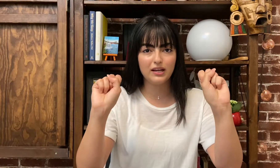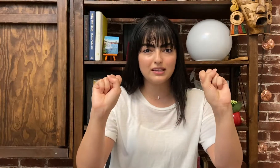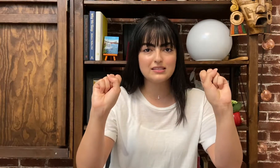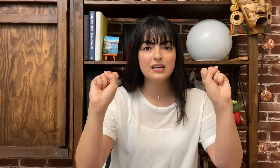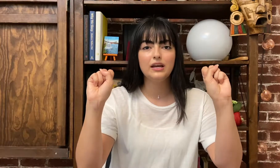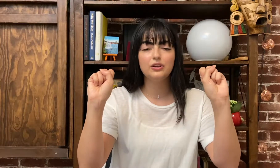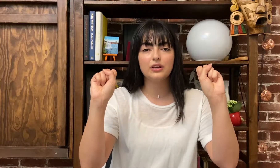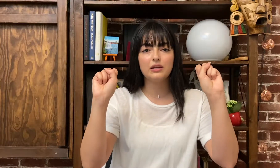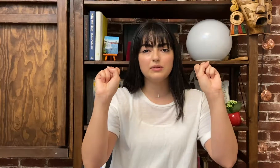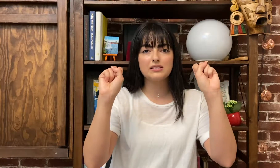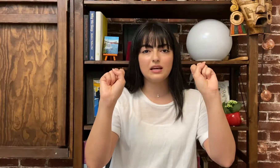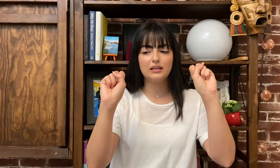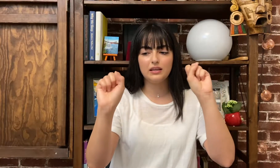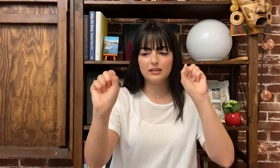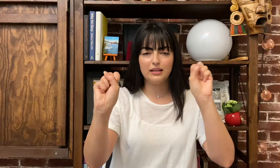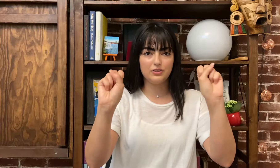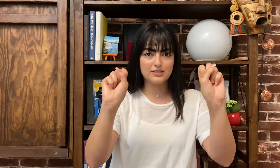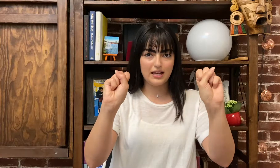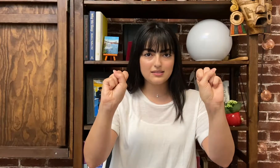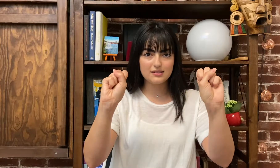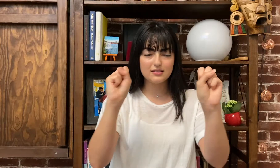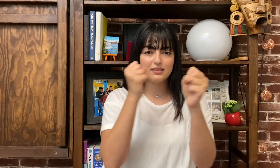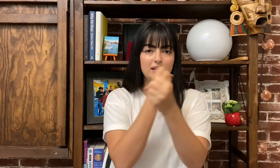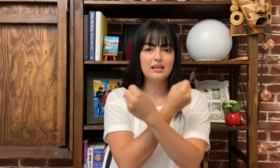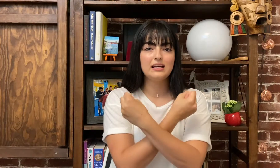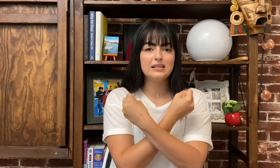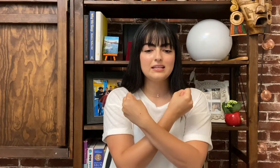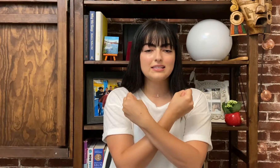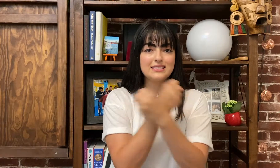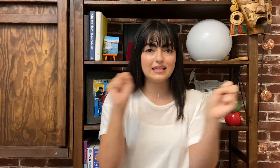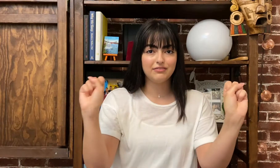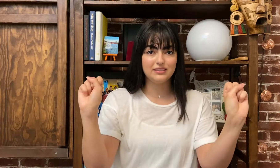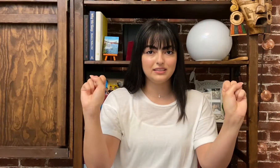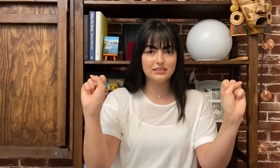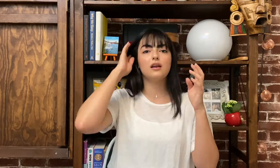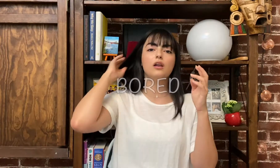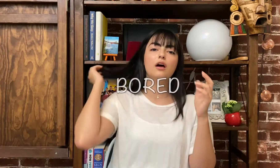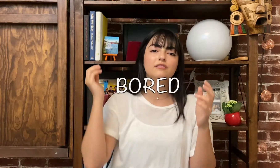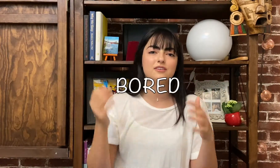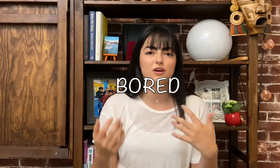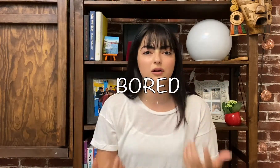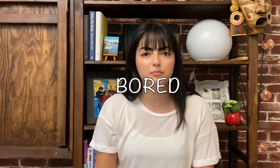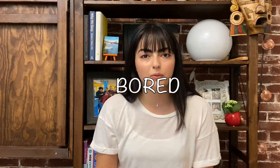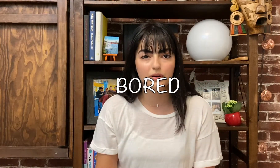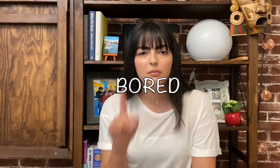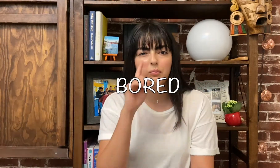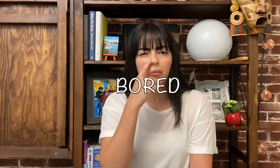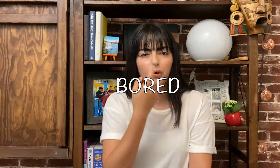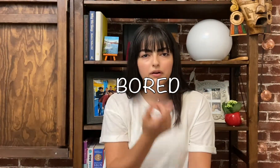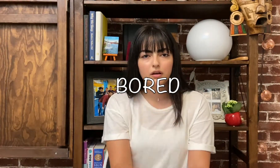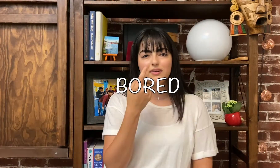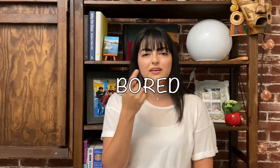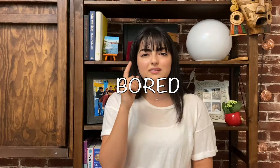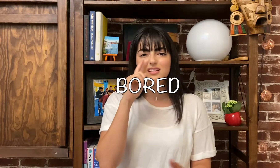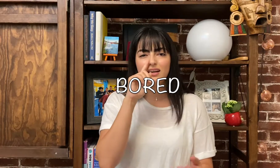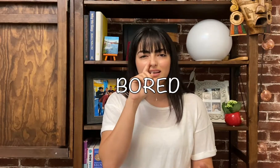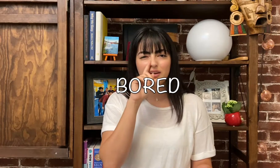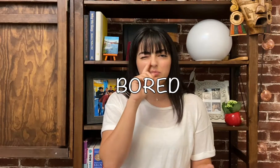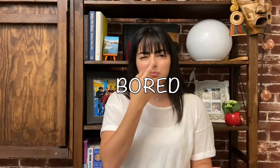hands, you're gonna be signing the letters S. Safety. A lot of us are bored. It's kind of like you're picking